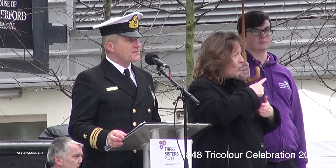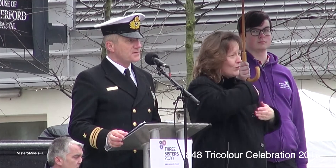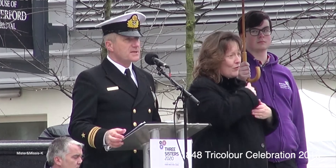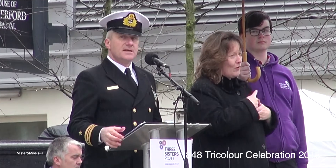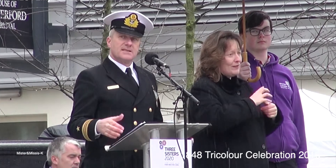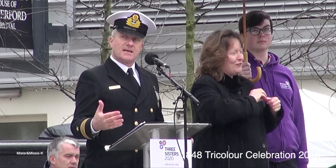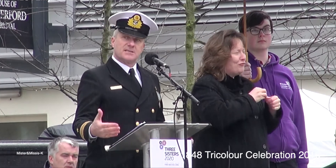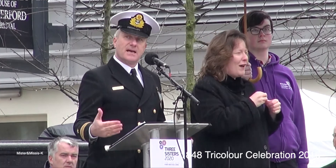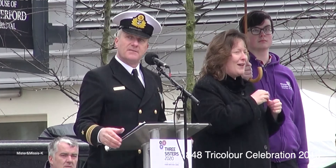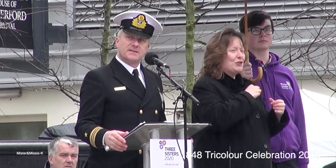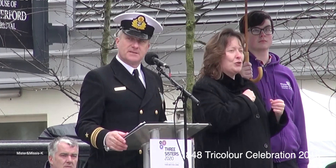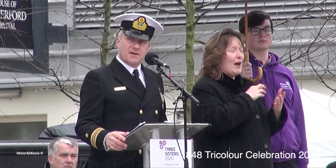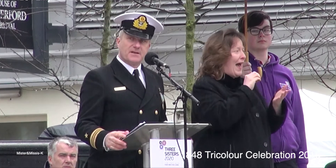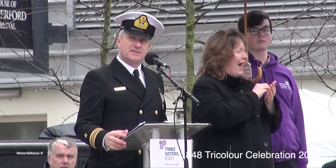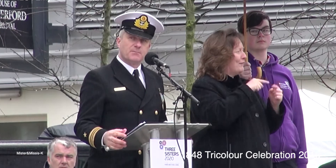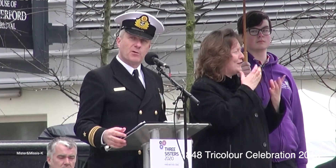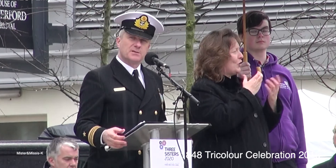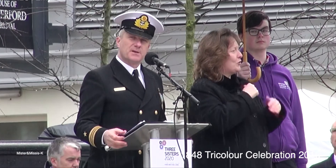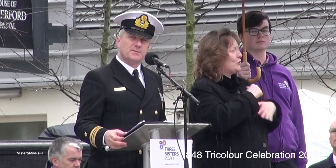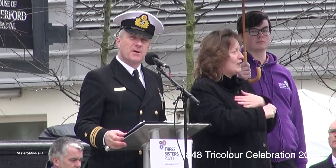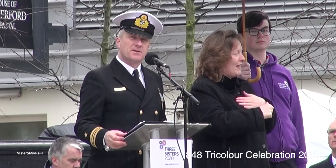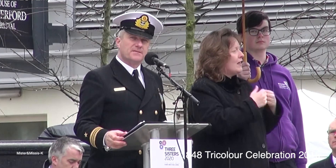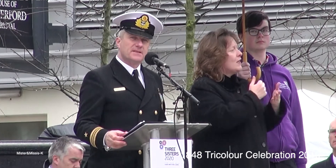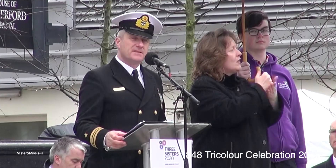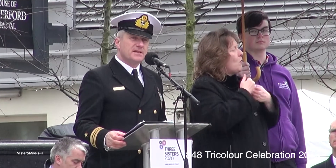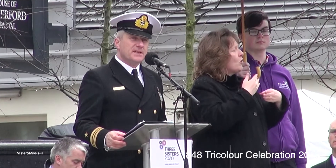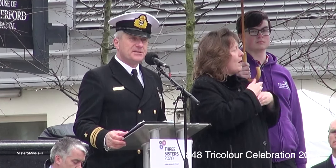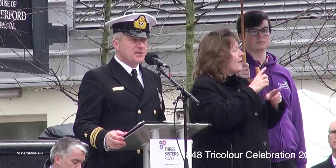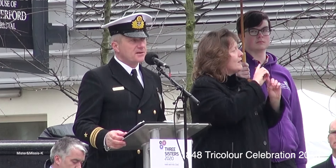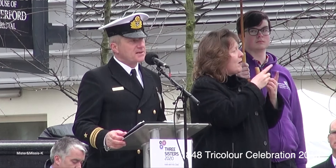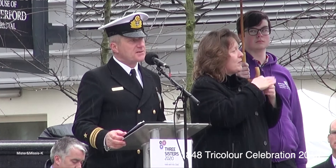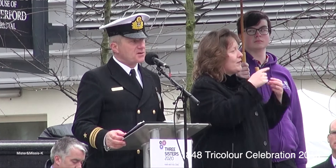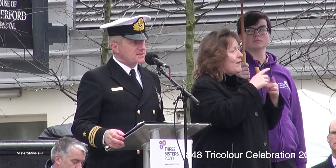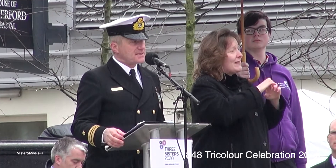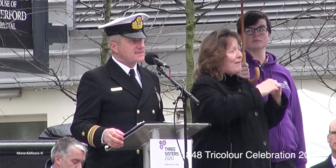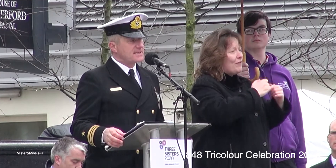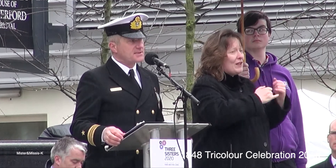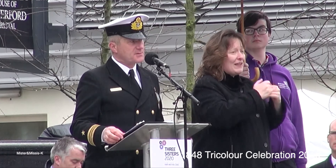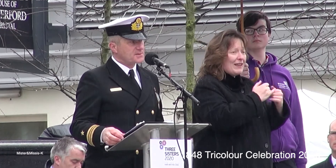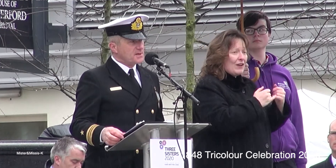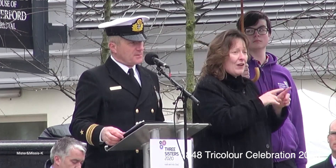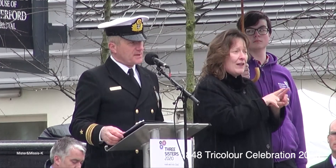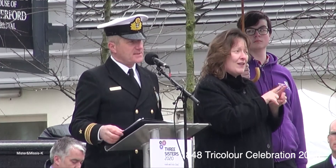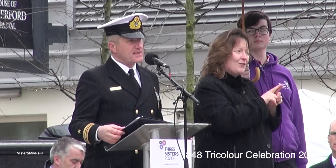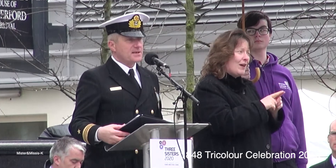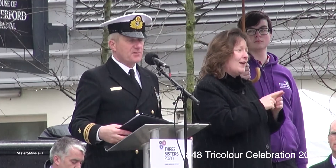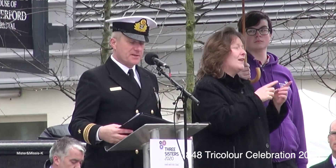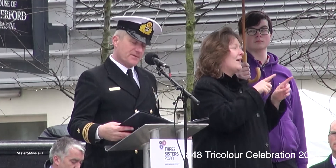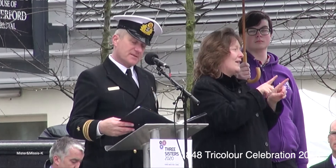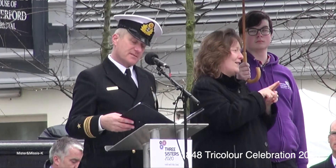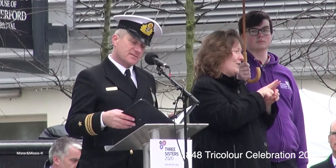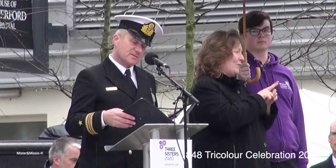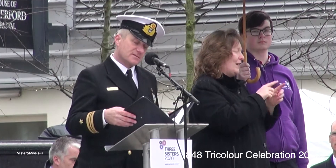our endeavours to actually have this event supported by the Department of Defence each year and the resources that's extended to us by the state in